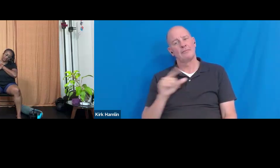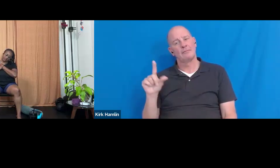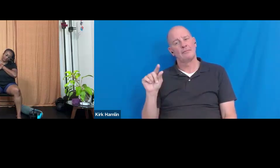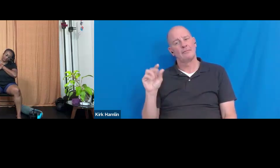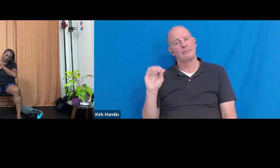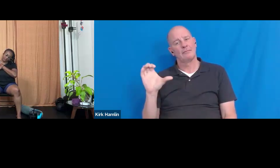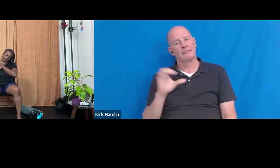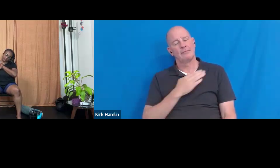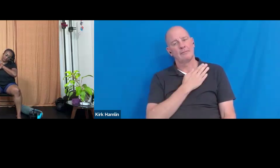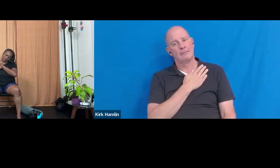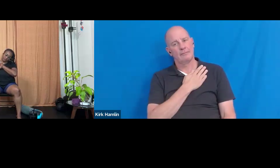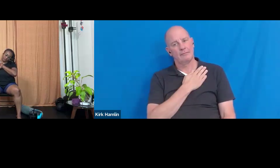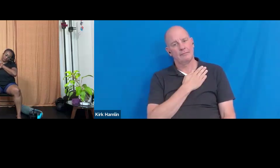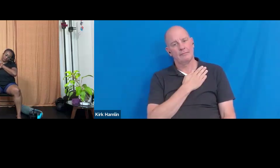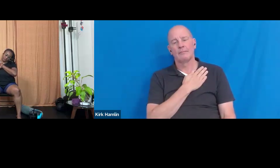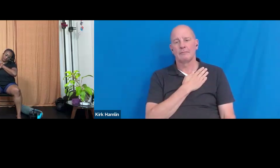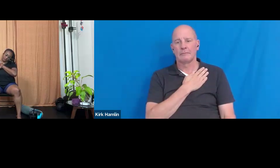seconds.